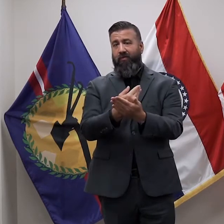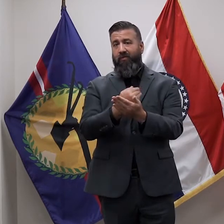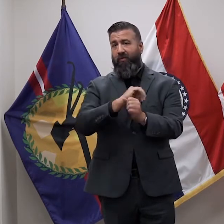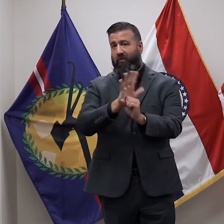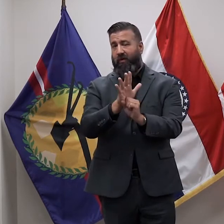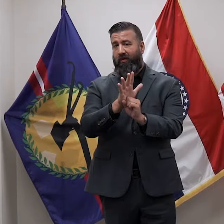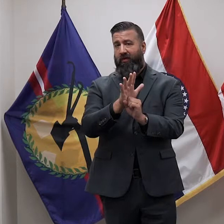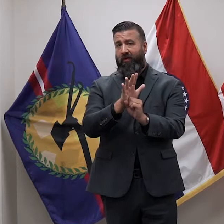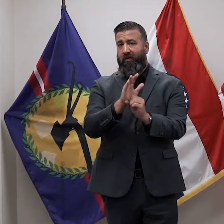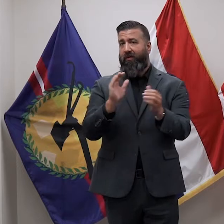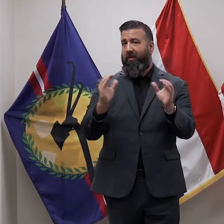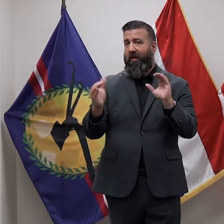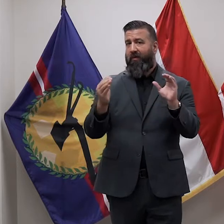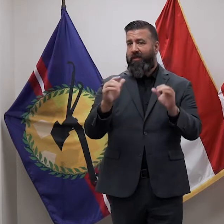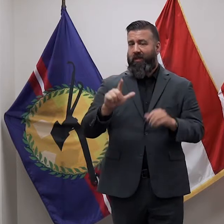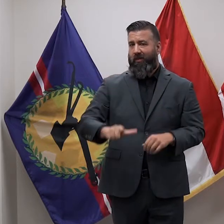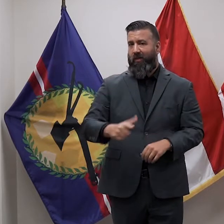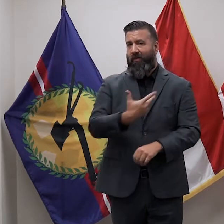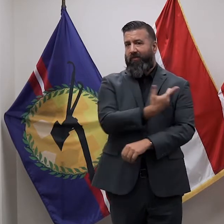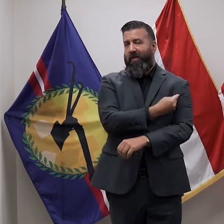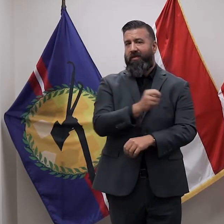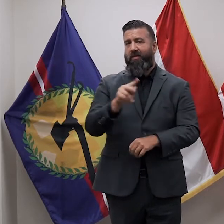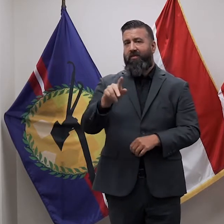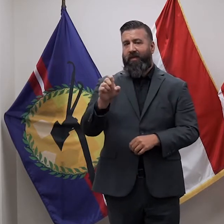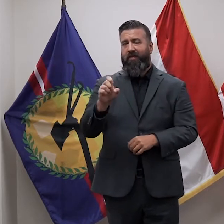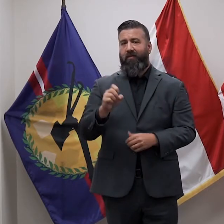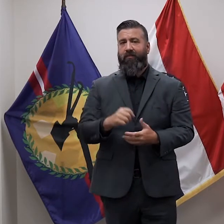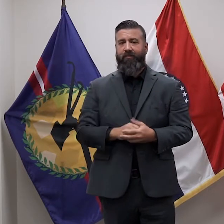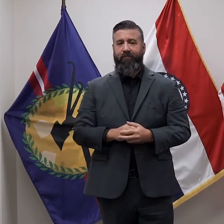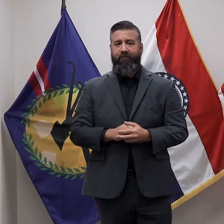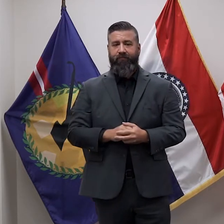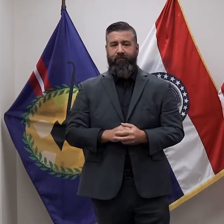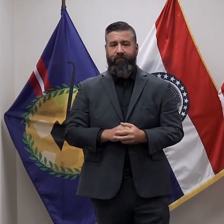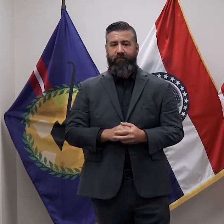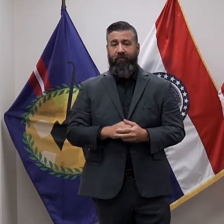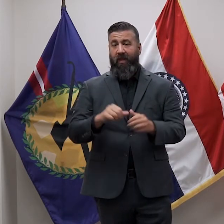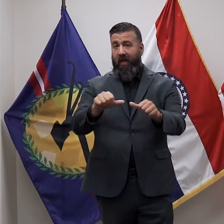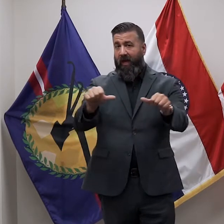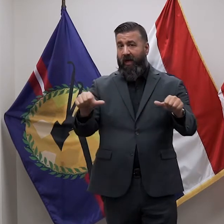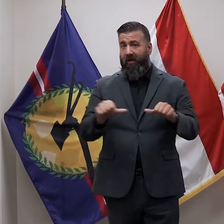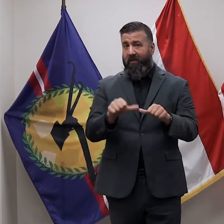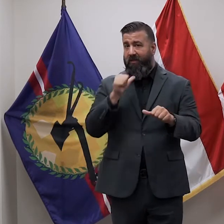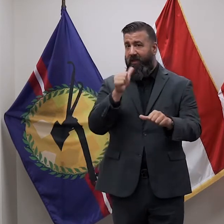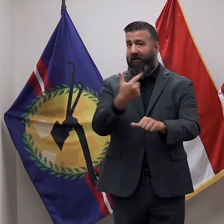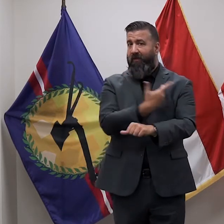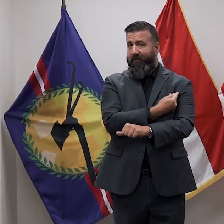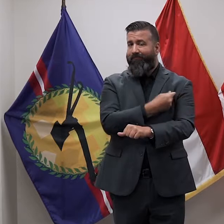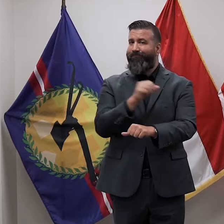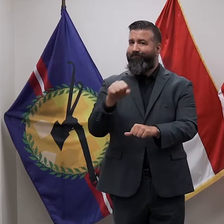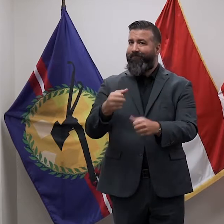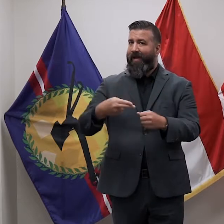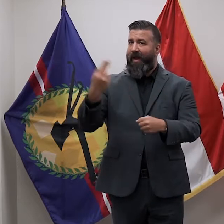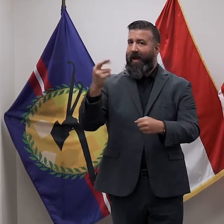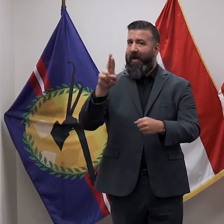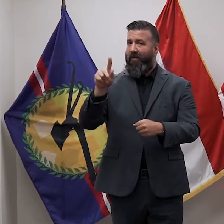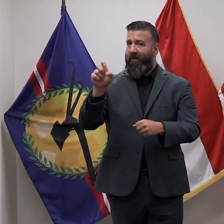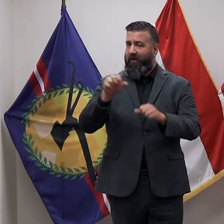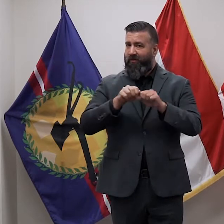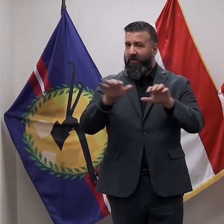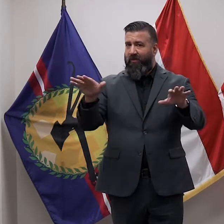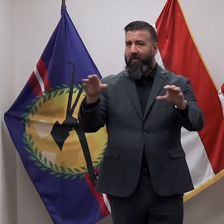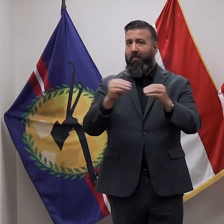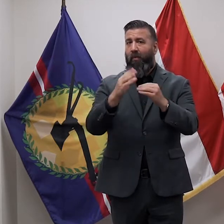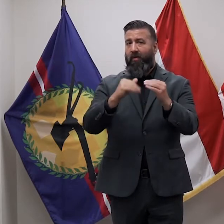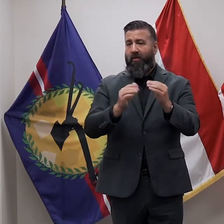do see some of our lowest rates of vaccination. So areas that are unvaccinated are having higher rates of transmission more than the rest